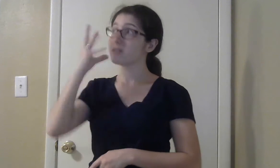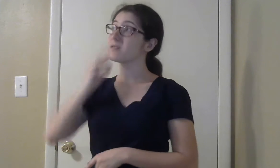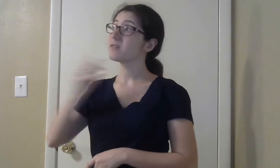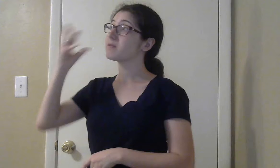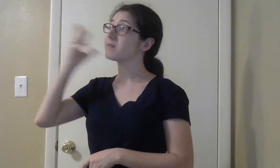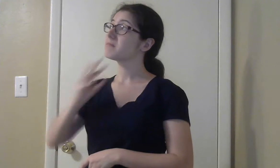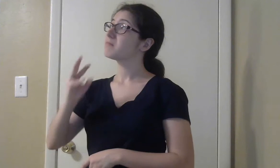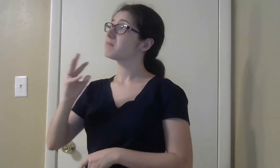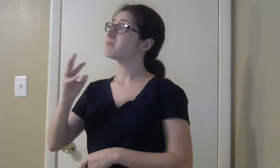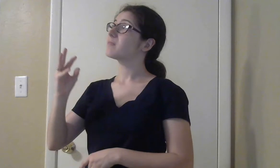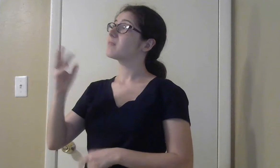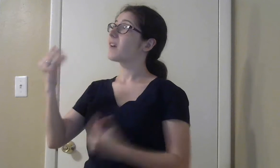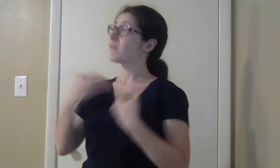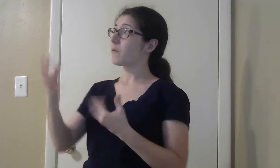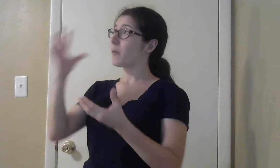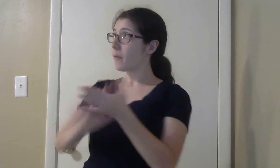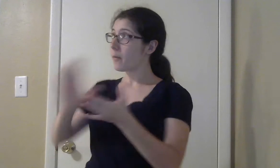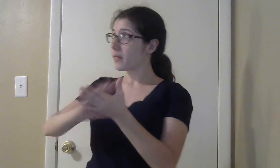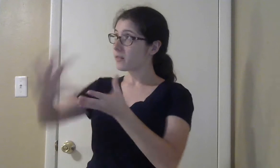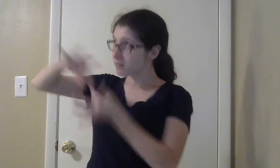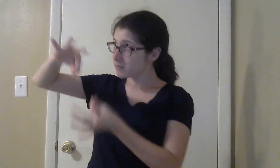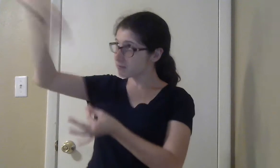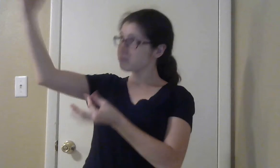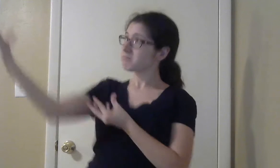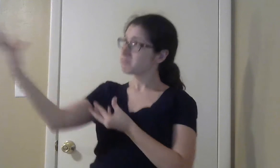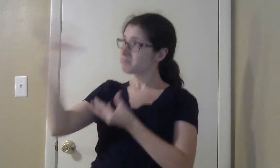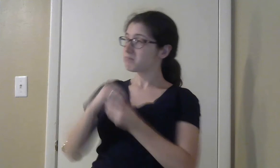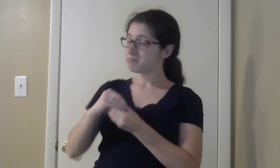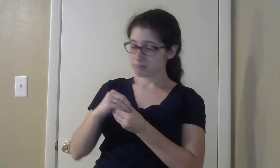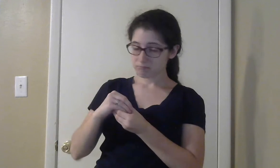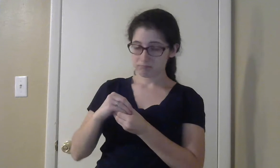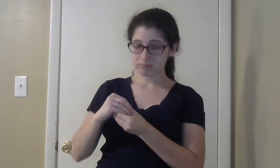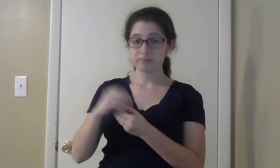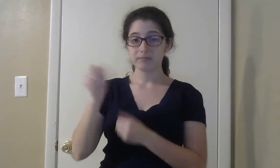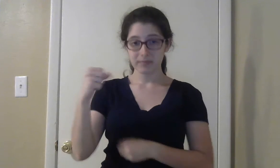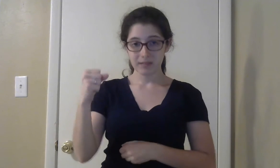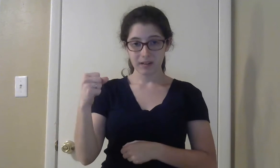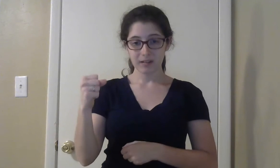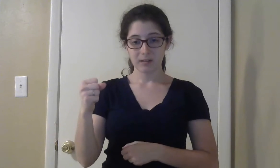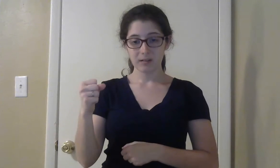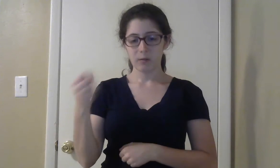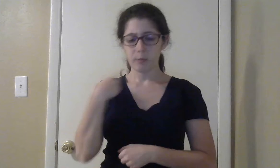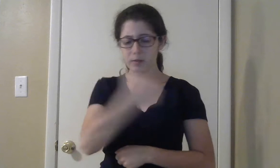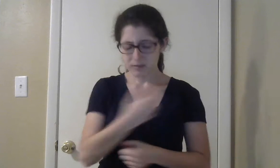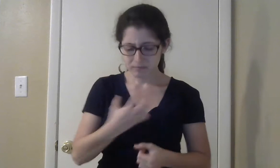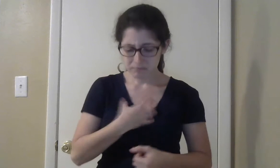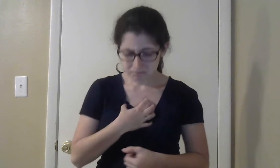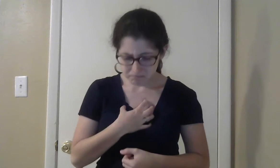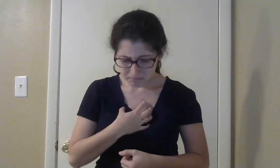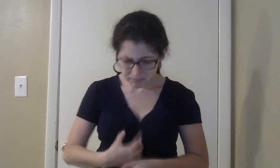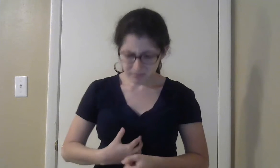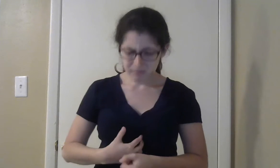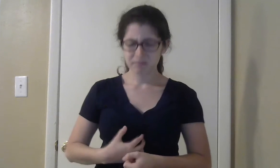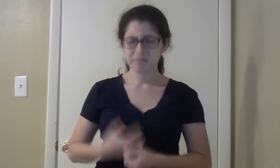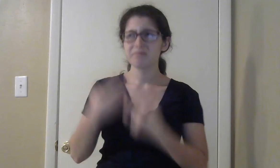we long and we hunger for the consummation, for the day of his return, his coming and